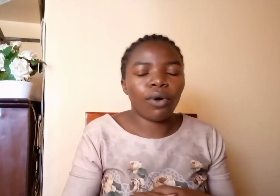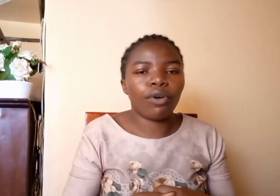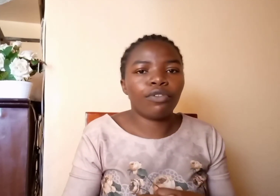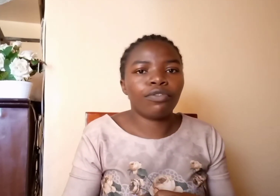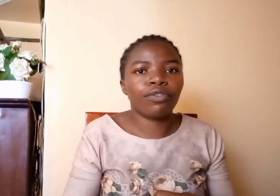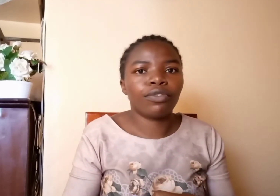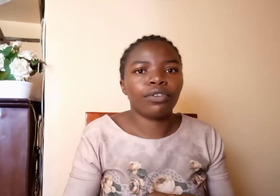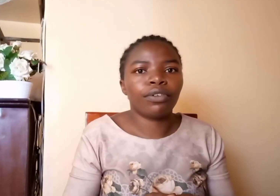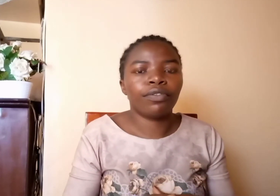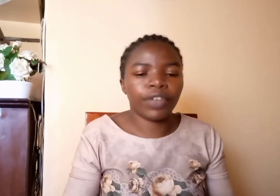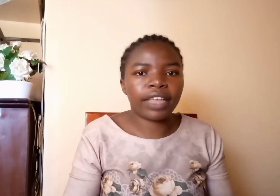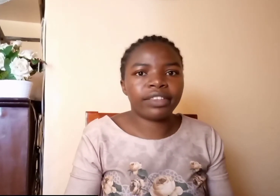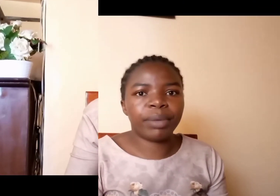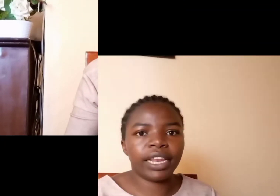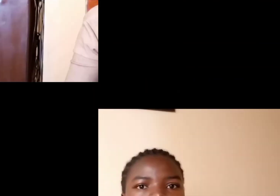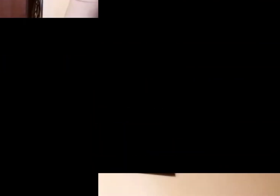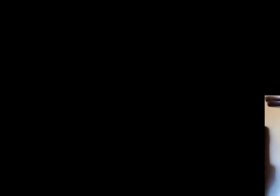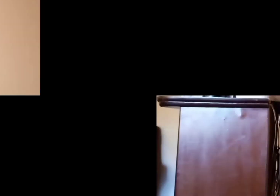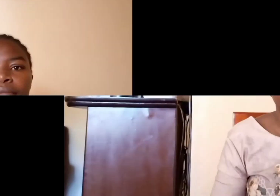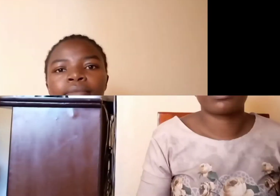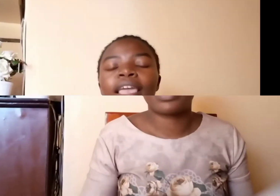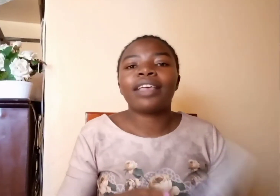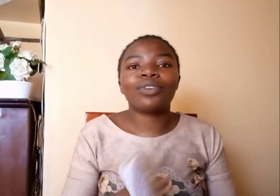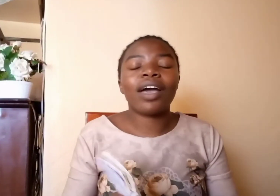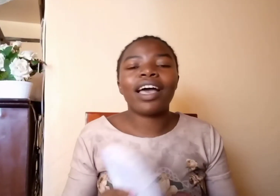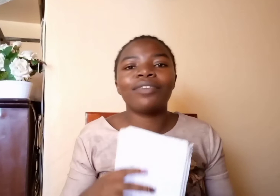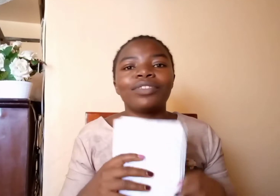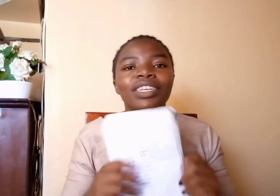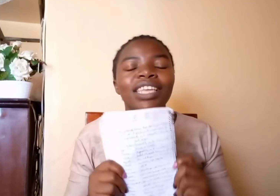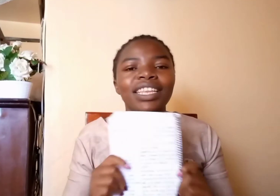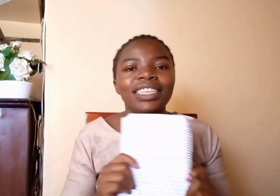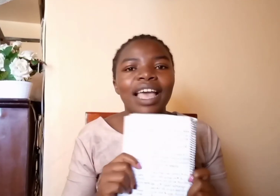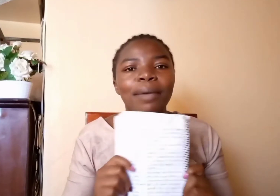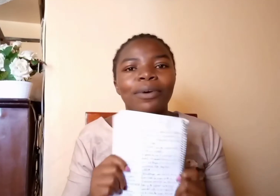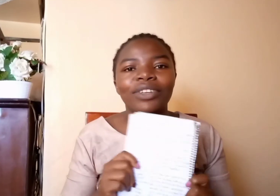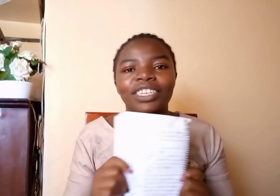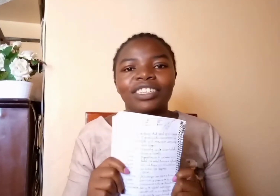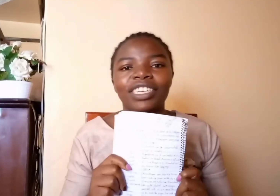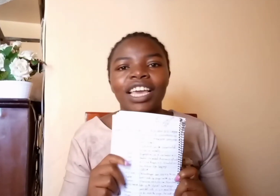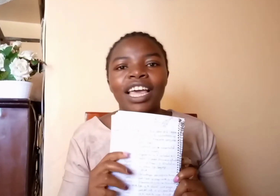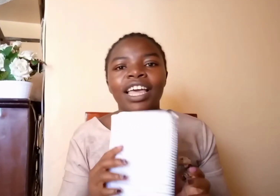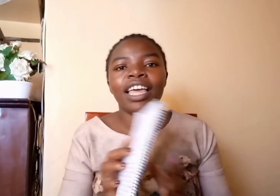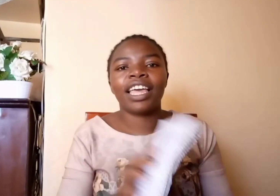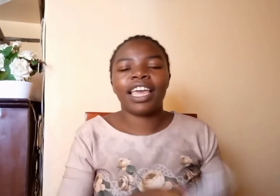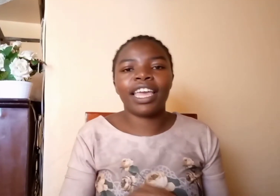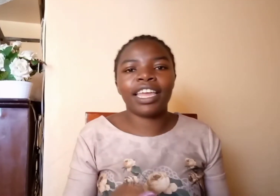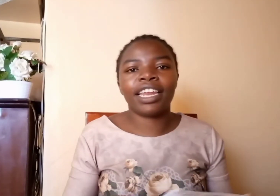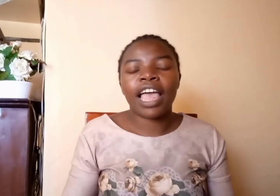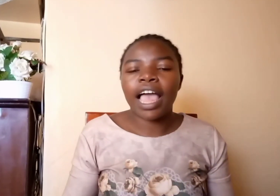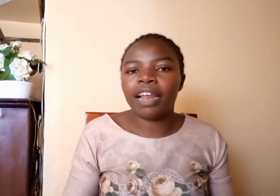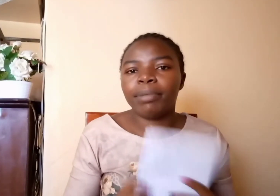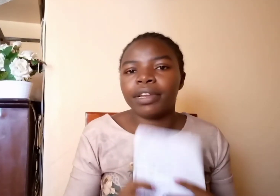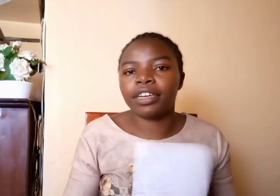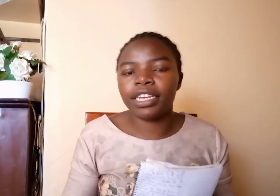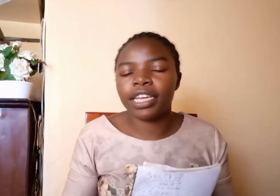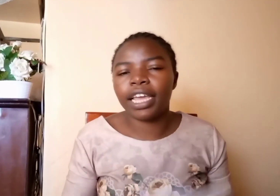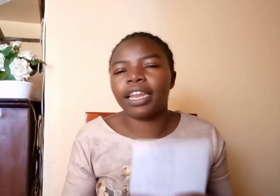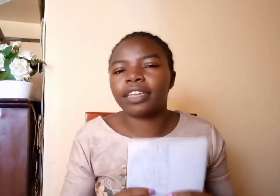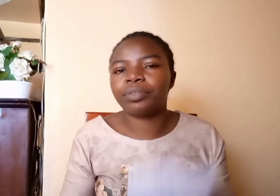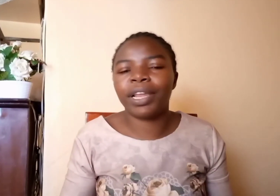of fingerspelling. So I have written some content here and I'll be reading and